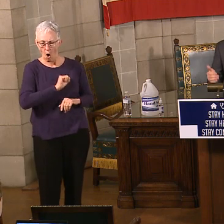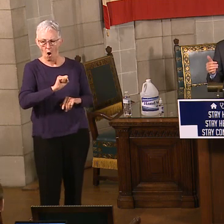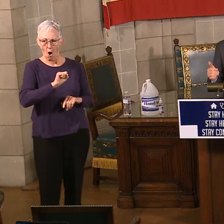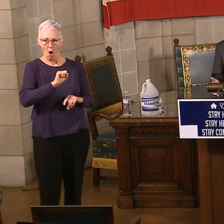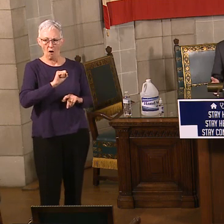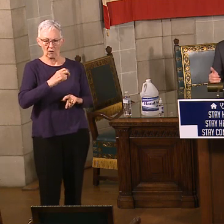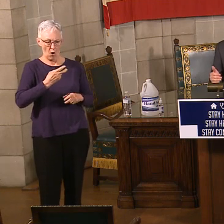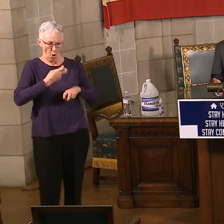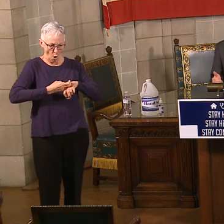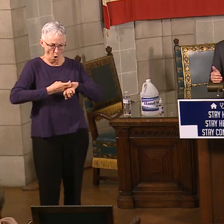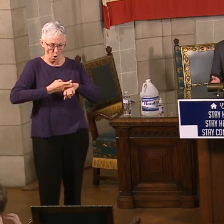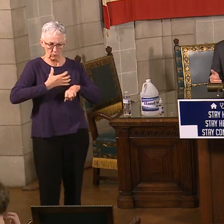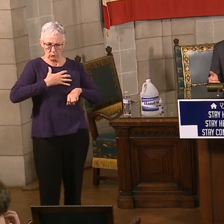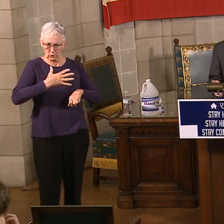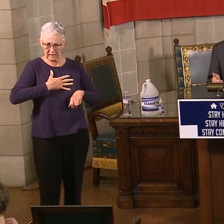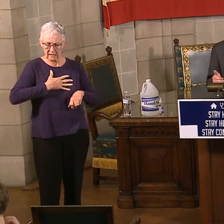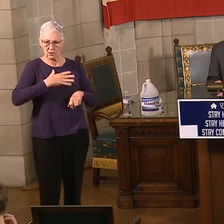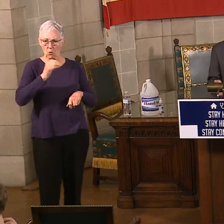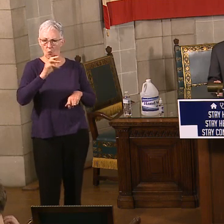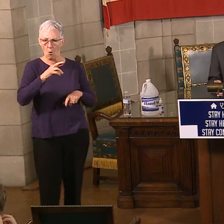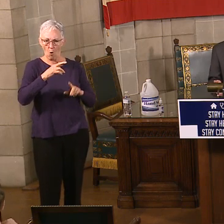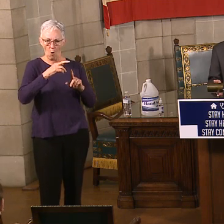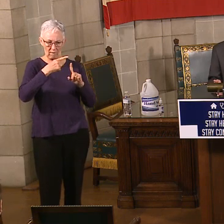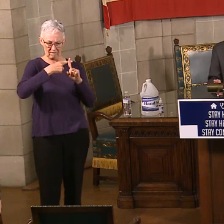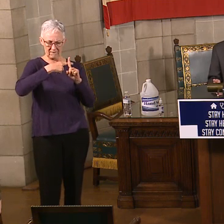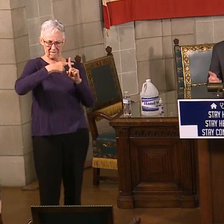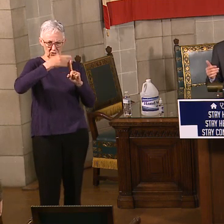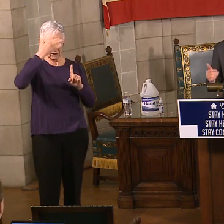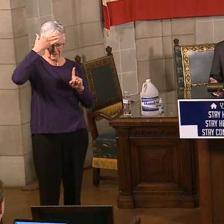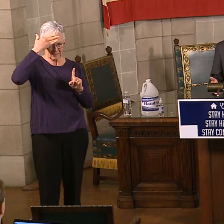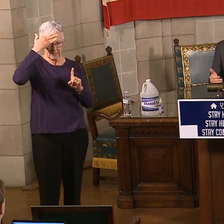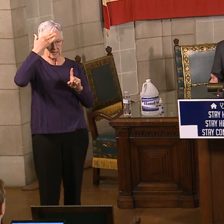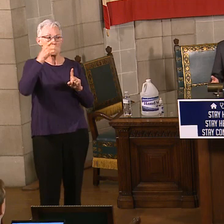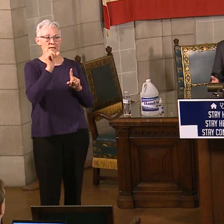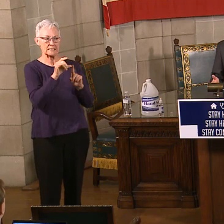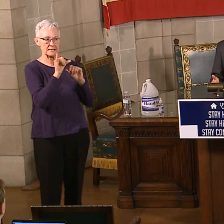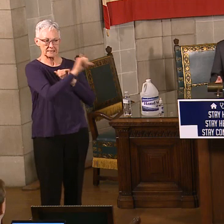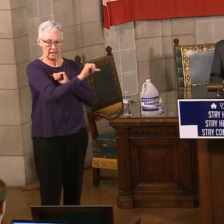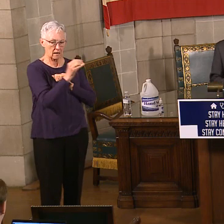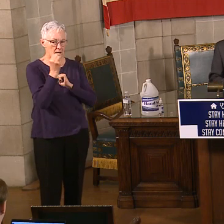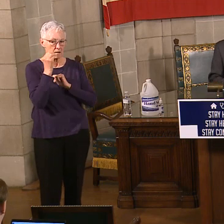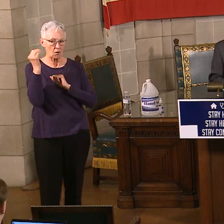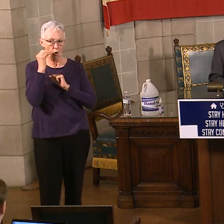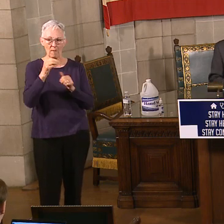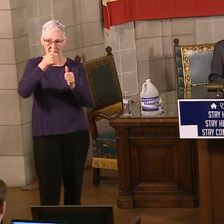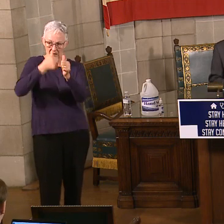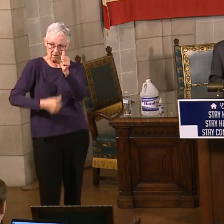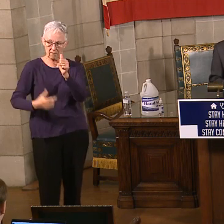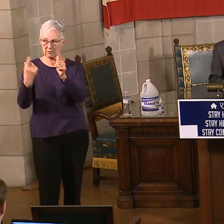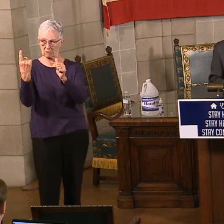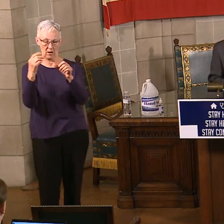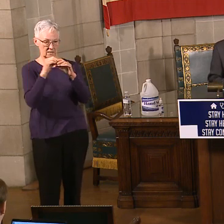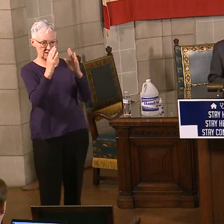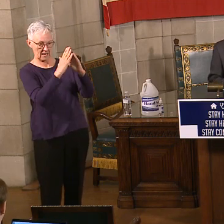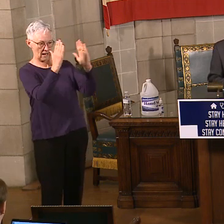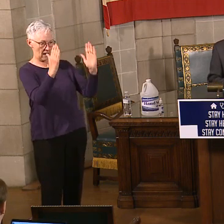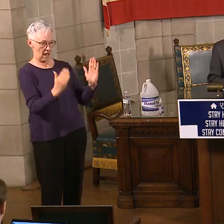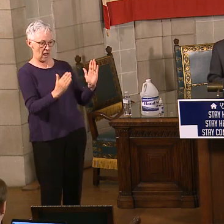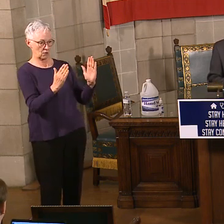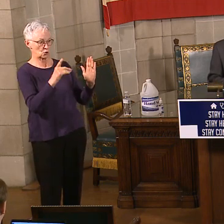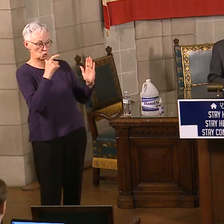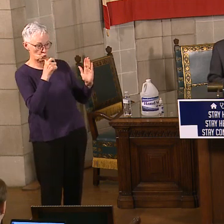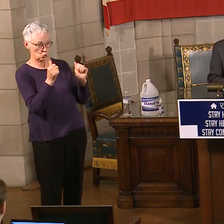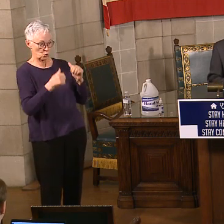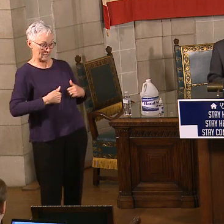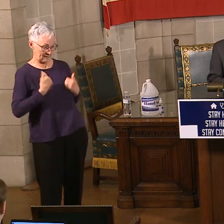stay home, and everybody in your household needs to stay home. So we want to continue to emphasize that again with this, stay home. If you're